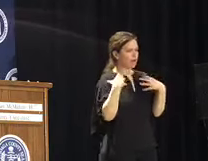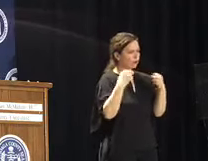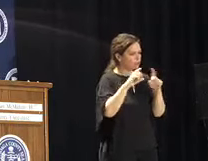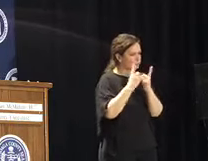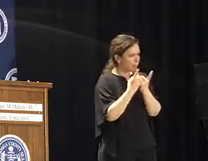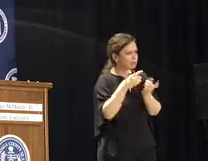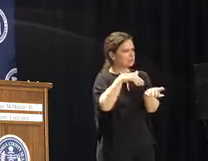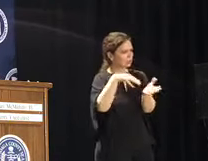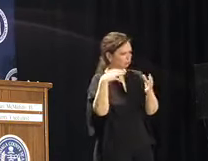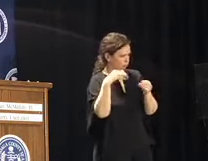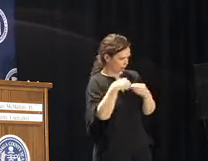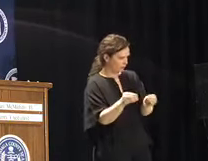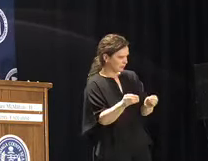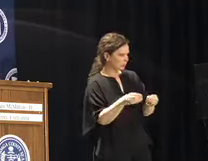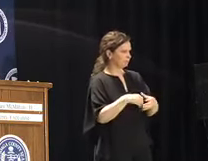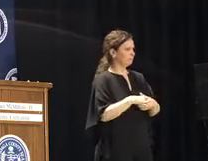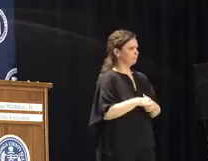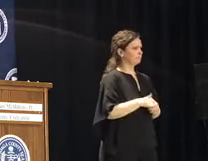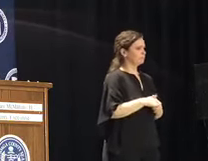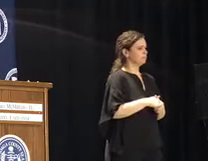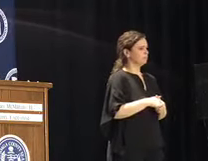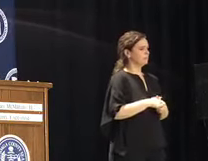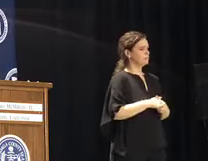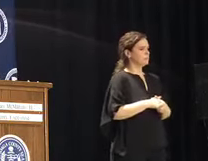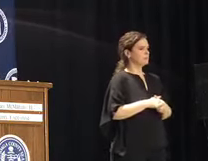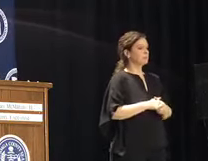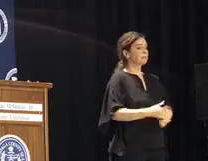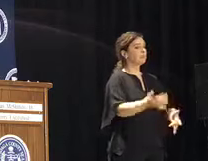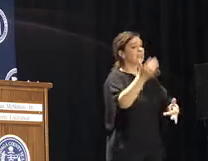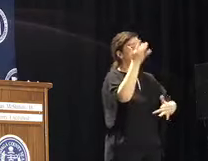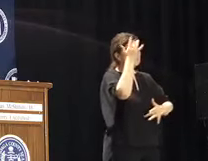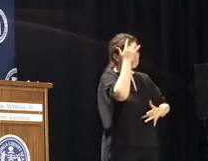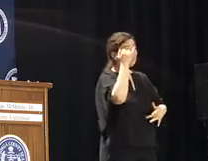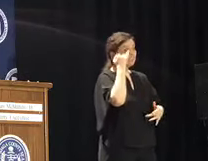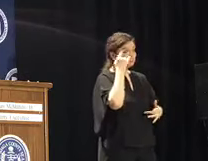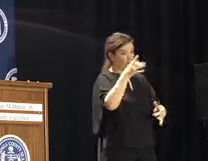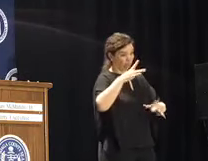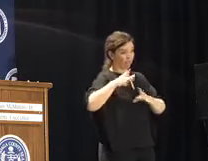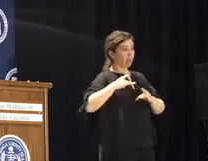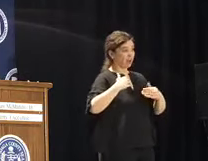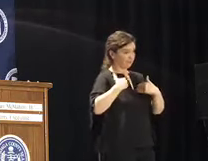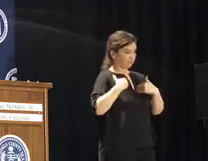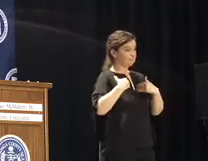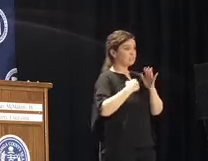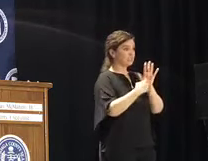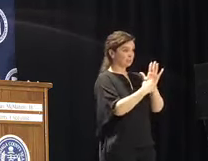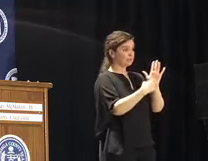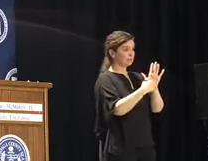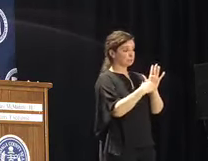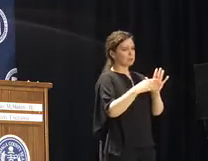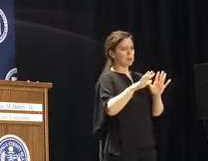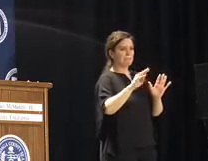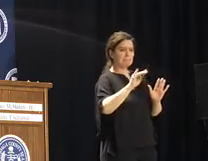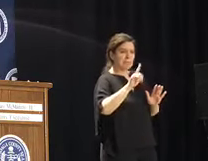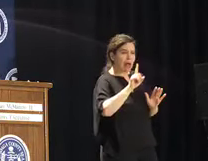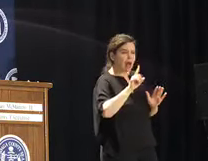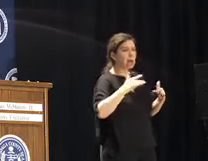your symptoms start going from mild to a little bit more robust symptoms, you need to call your doctor and talk to your doctor throughout that